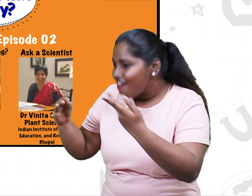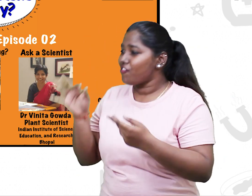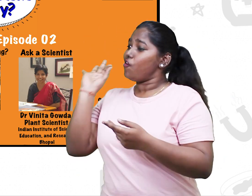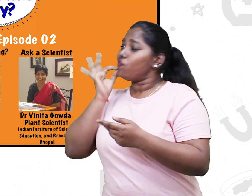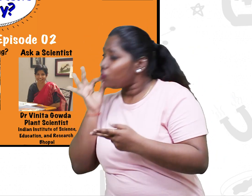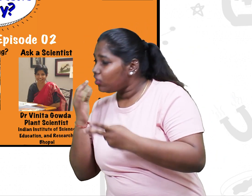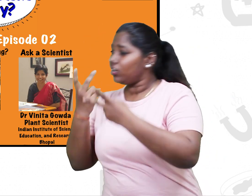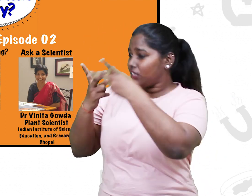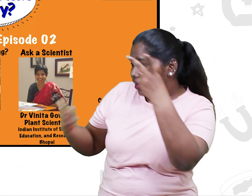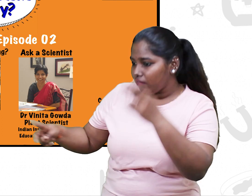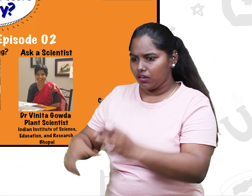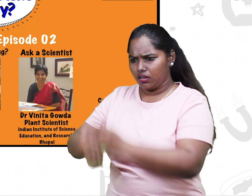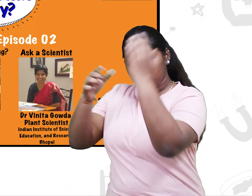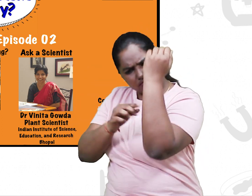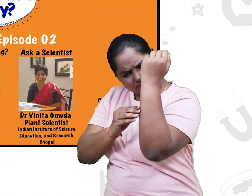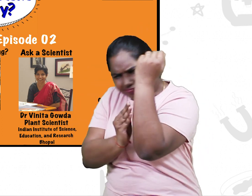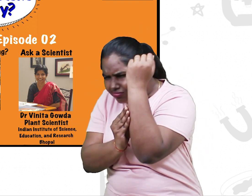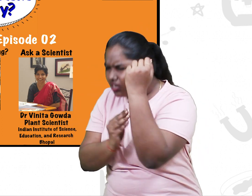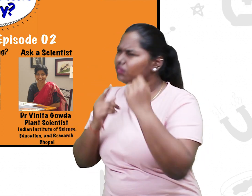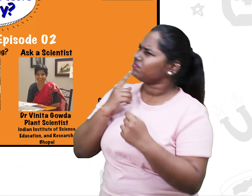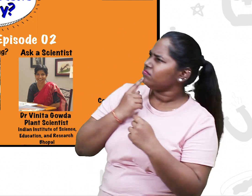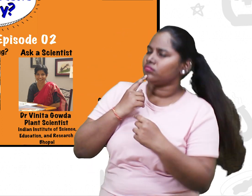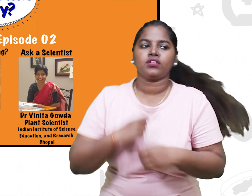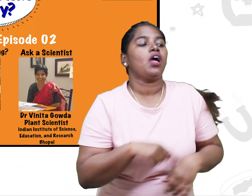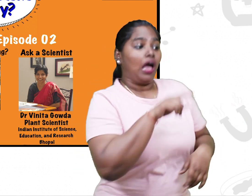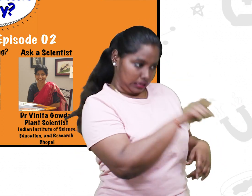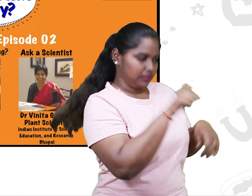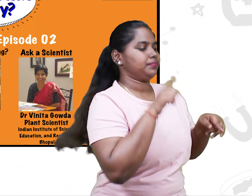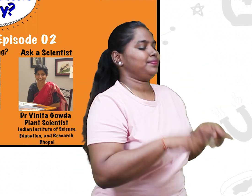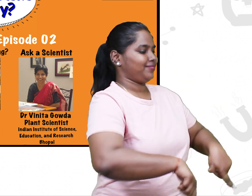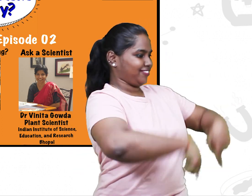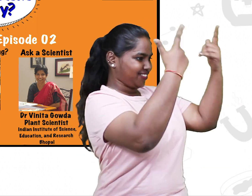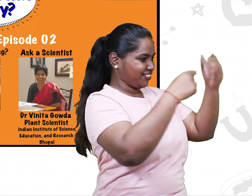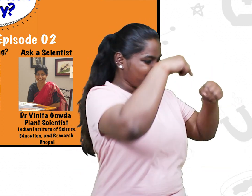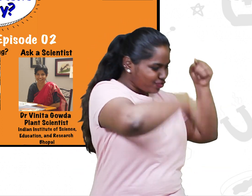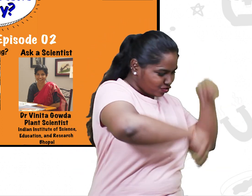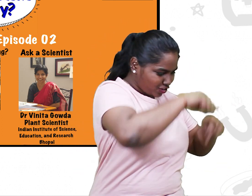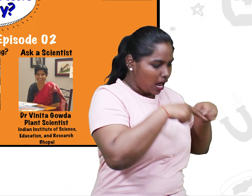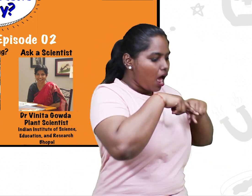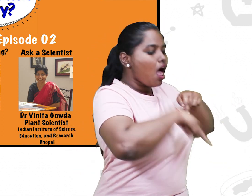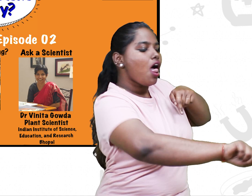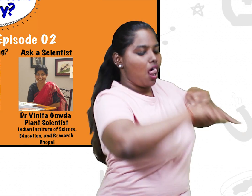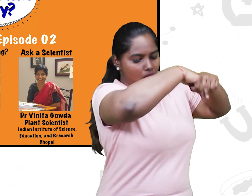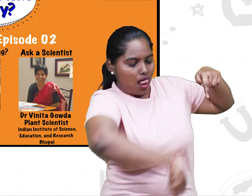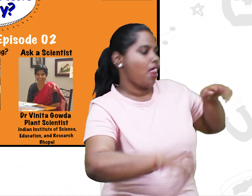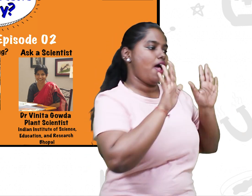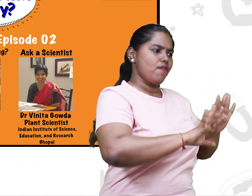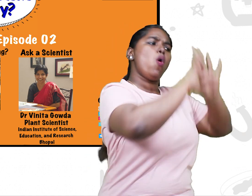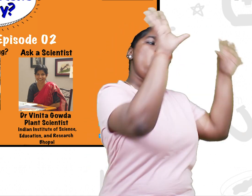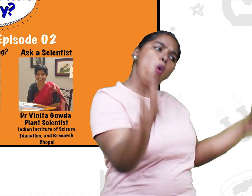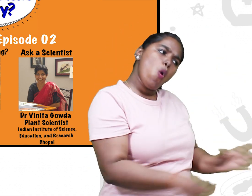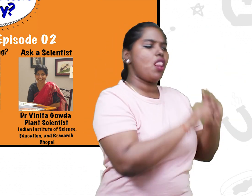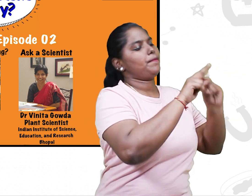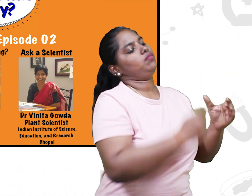up, the widening of the tree trunk, and the root extending downward and sideways. All this